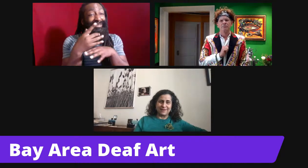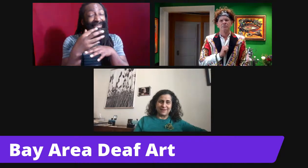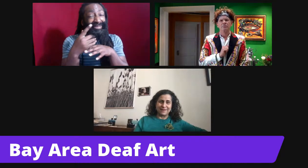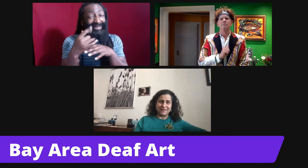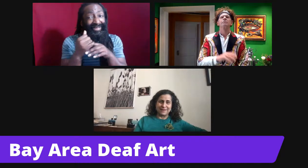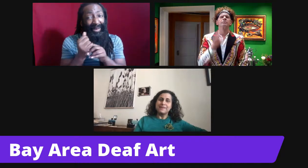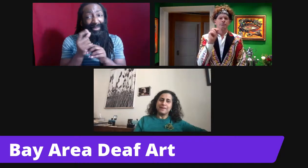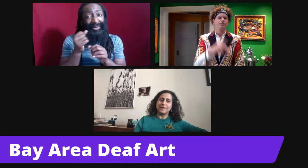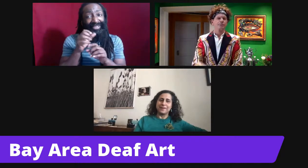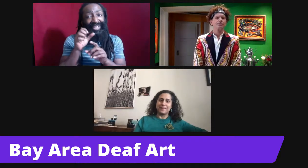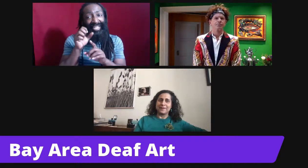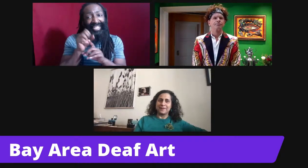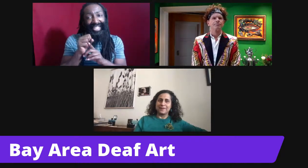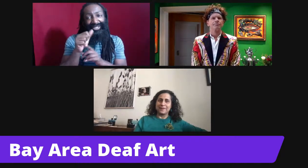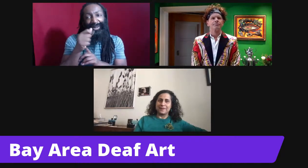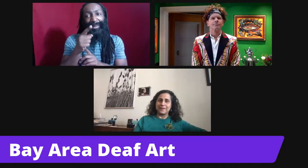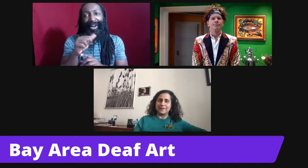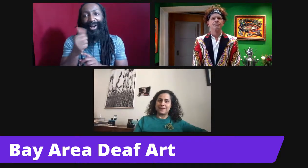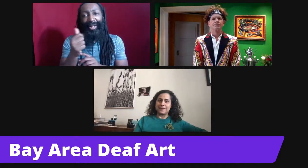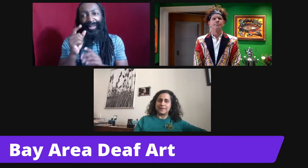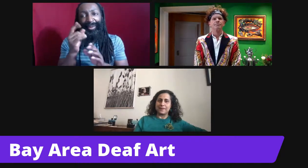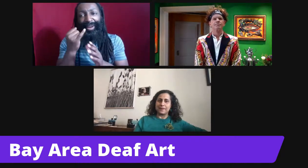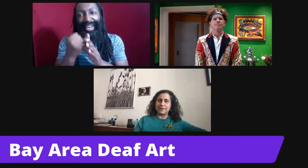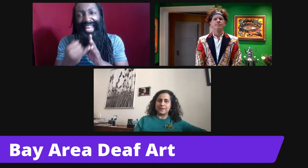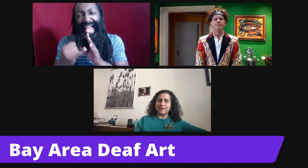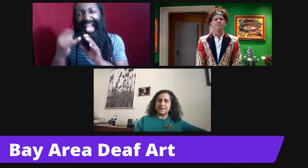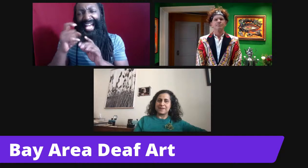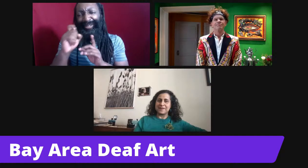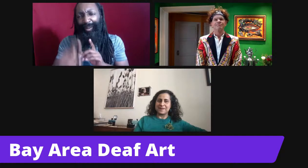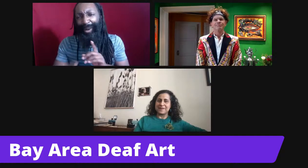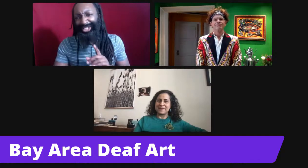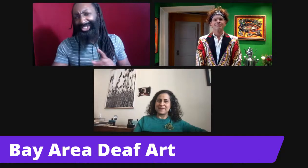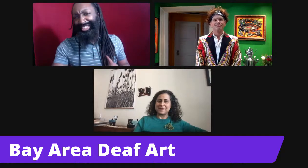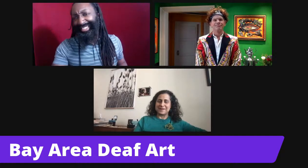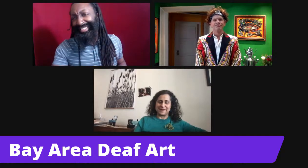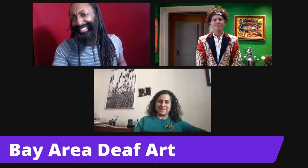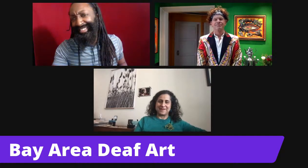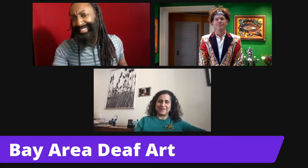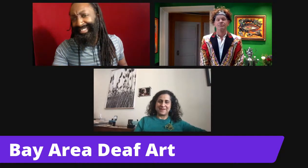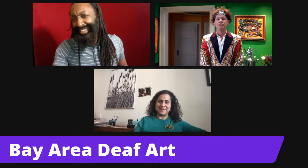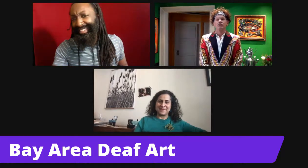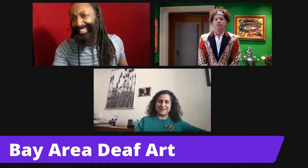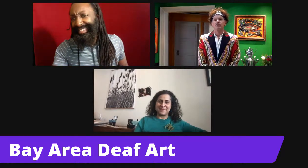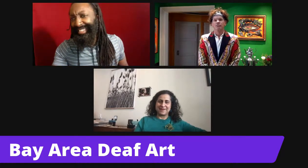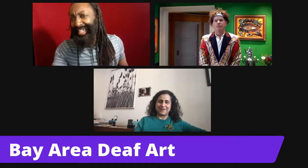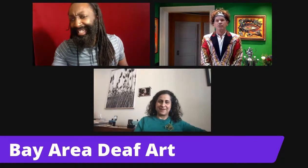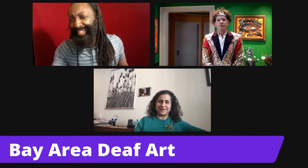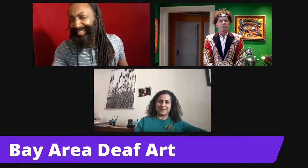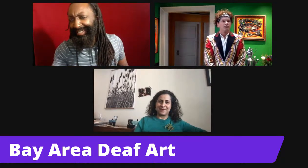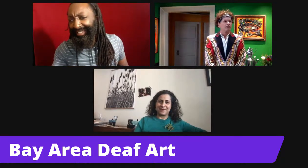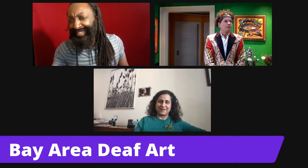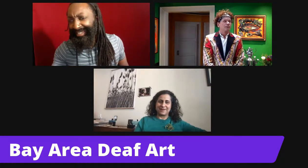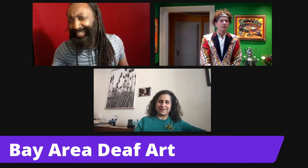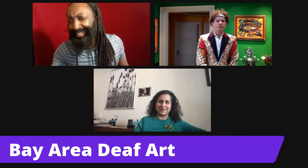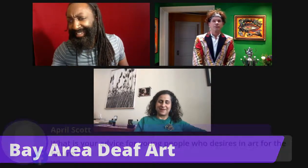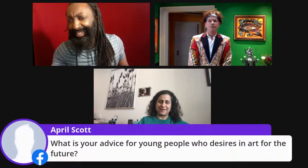helpful. Unfortunately, we're almost out of time. So I'm going to propose the last